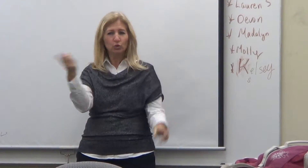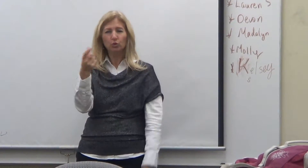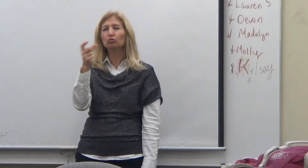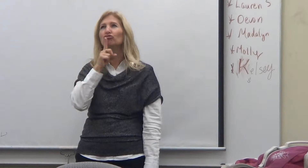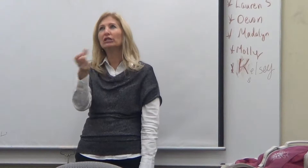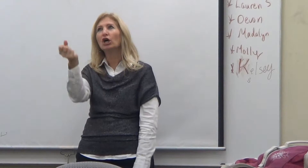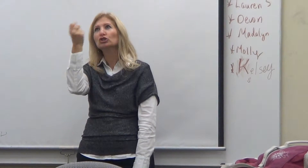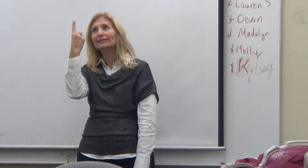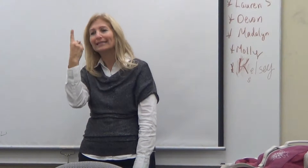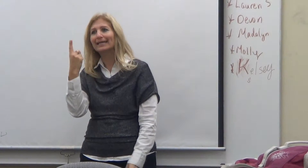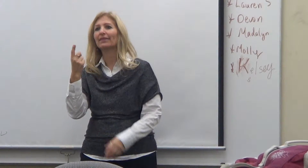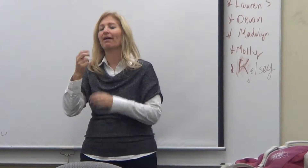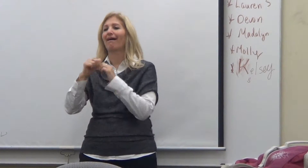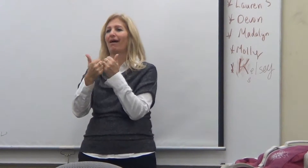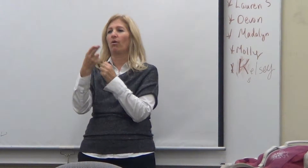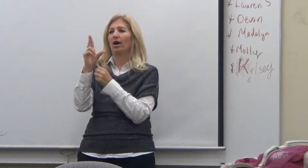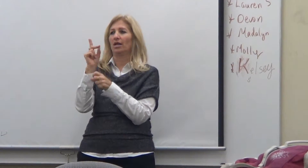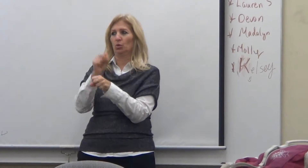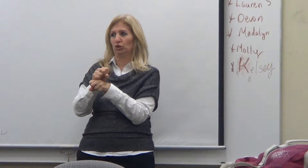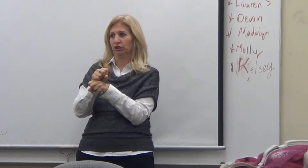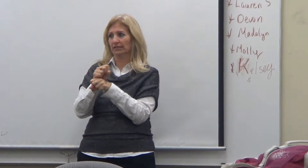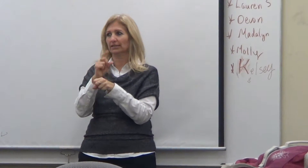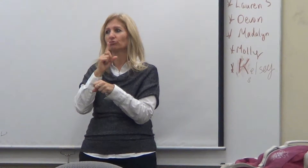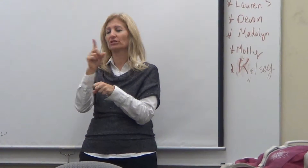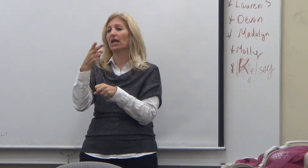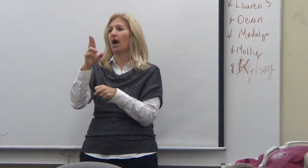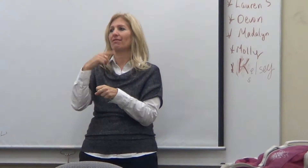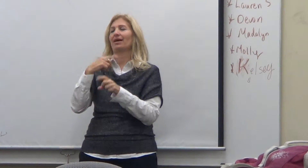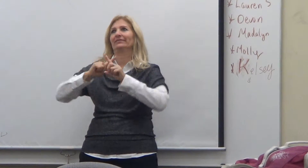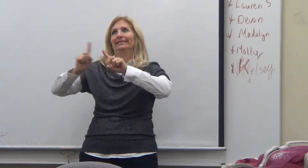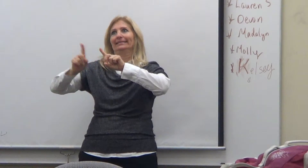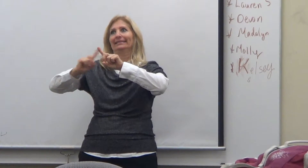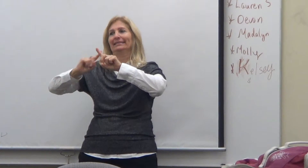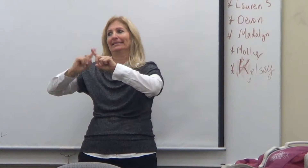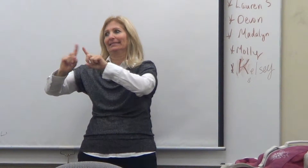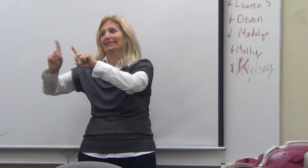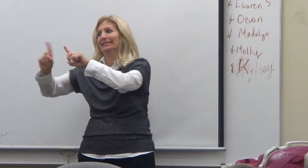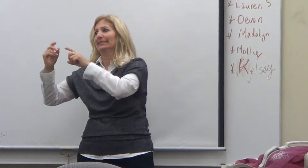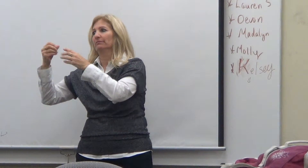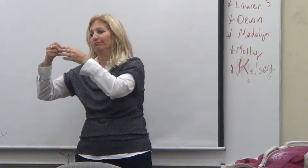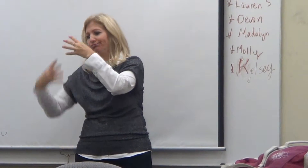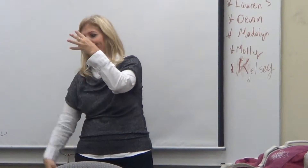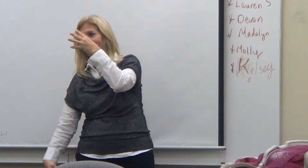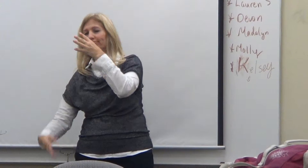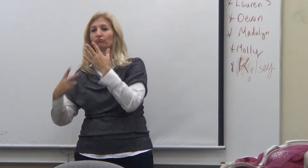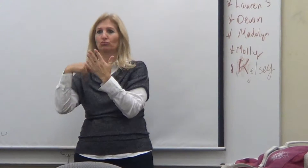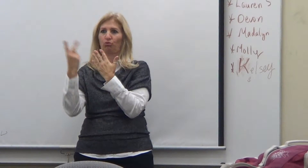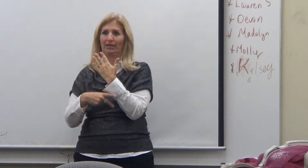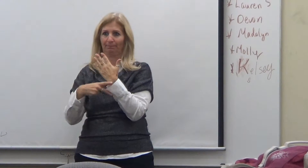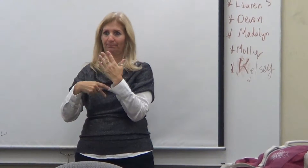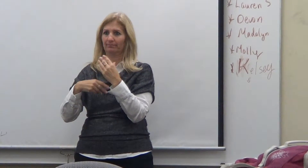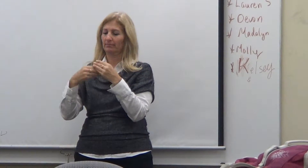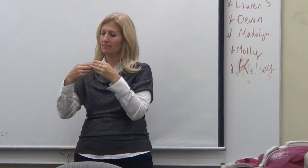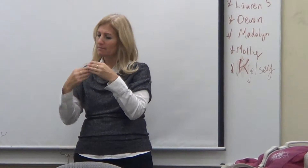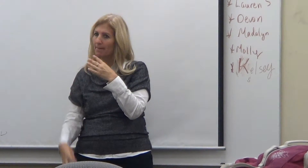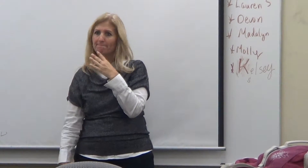Wisconsin has something called project-based Section 8. And basically how HUD works is that there is a laundry list